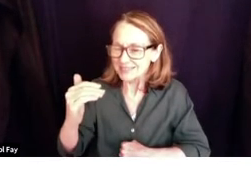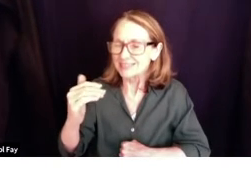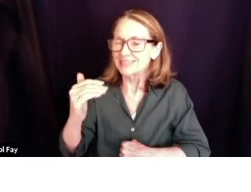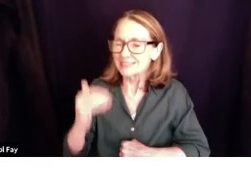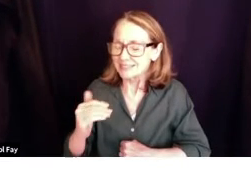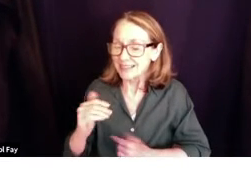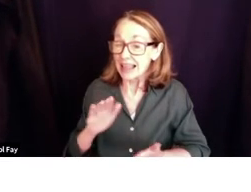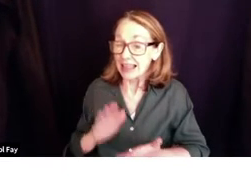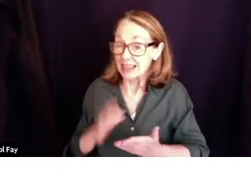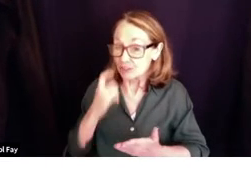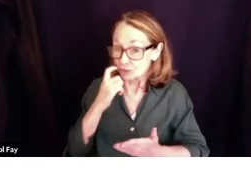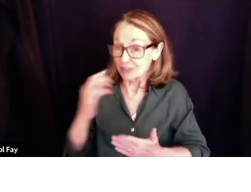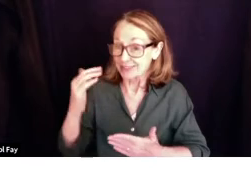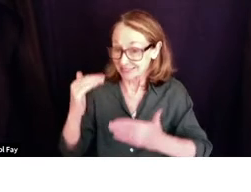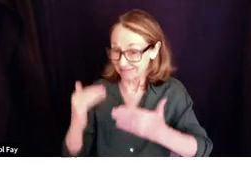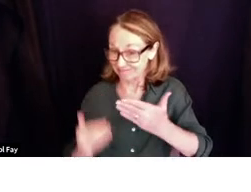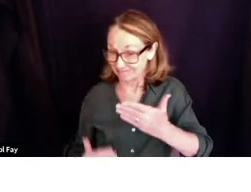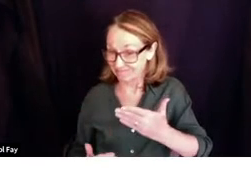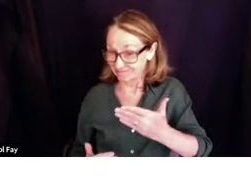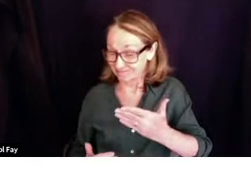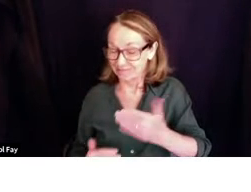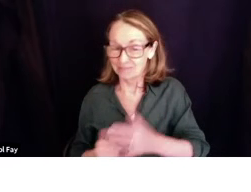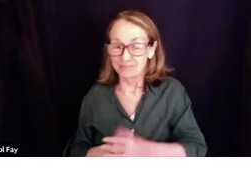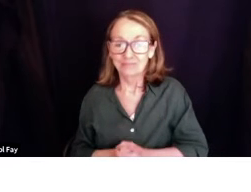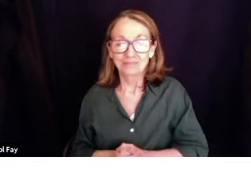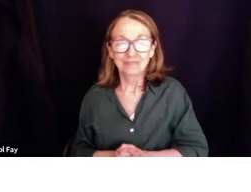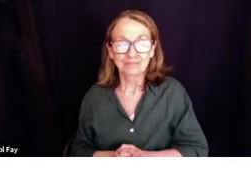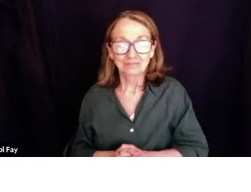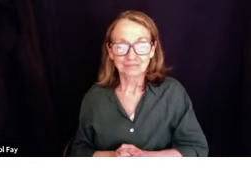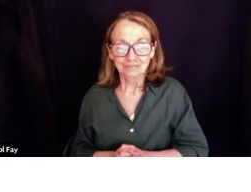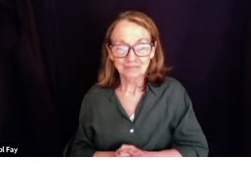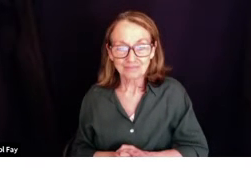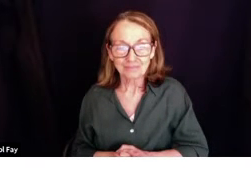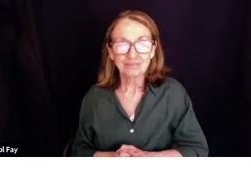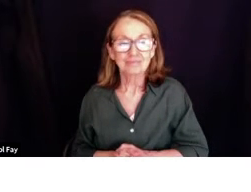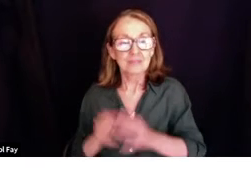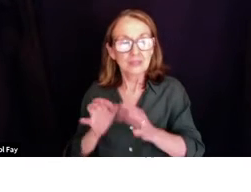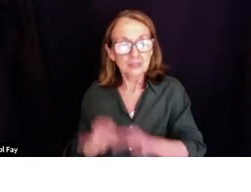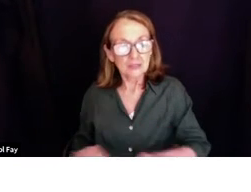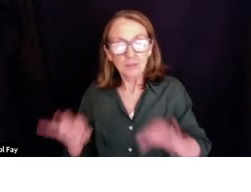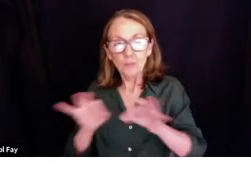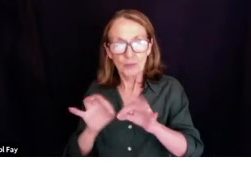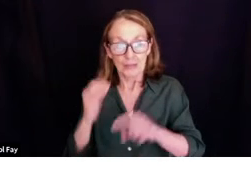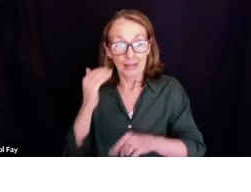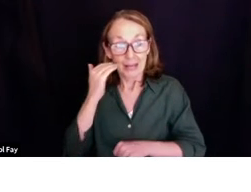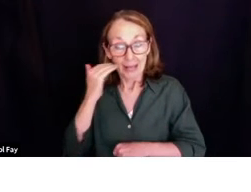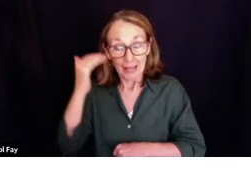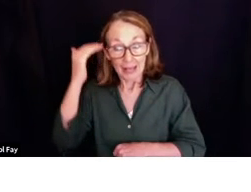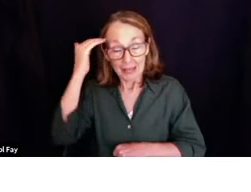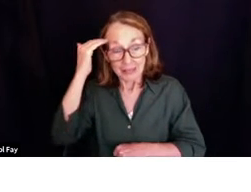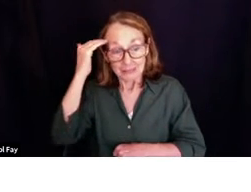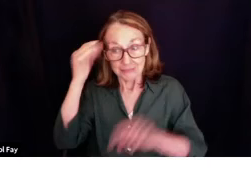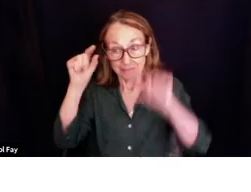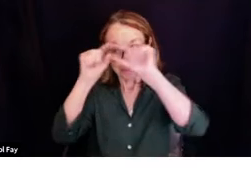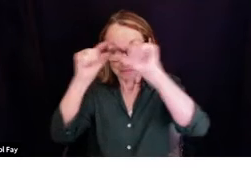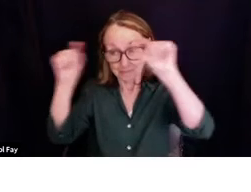the applicant tracking systems, or ATS, likes the chronological and combination, okay? And also